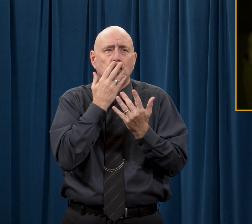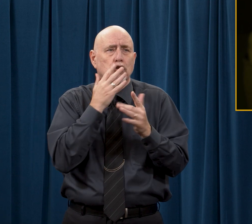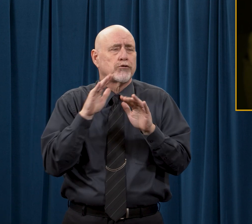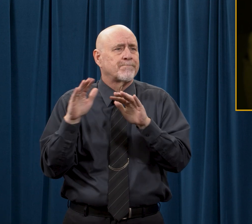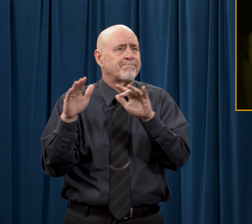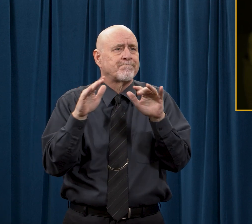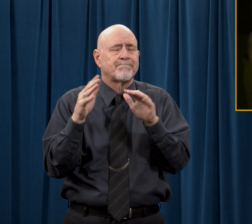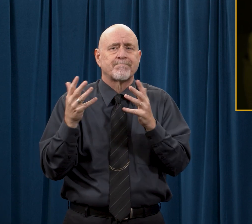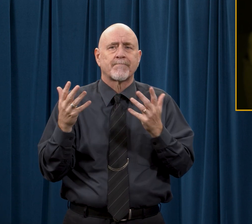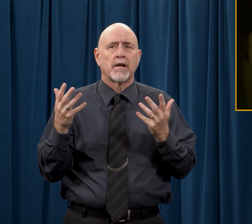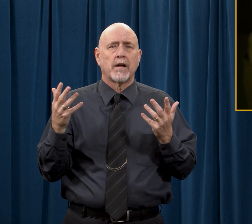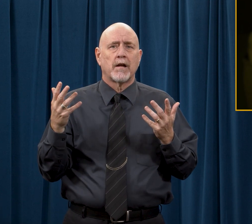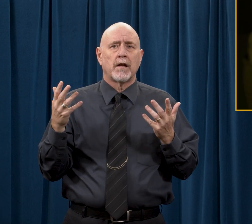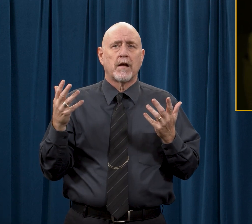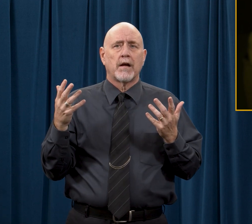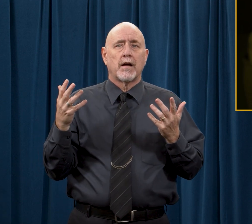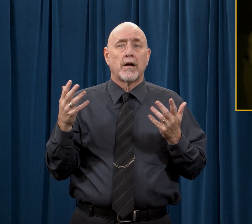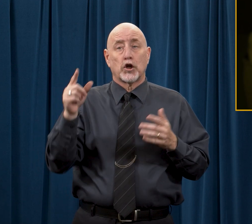font, the color.